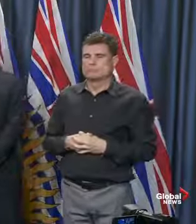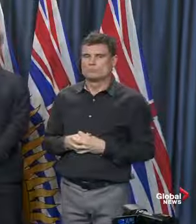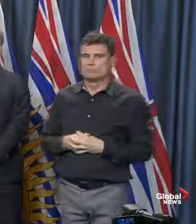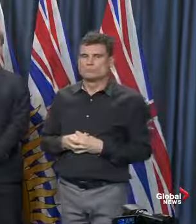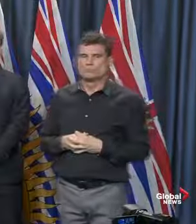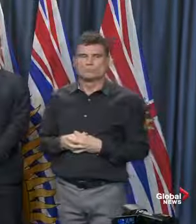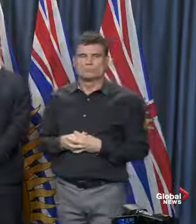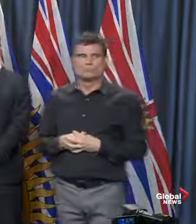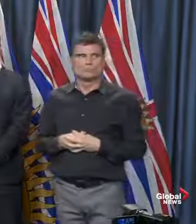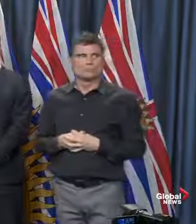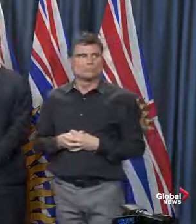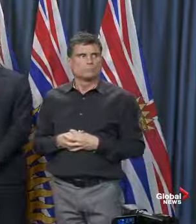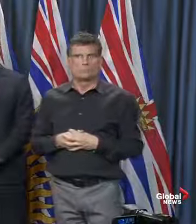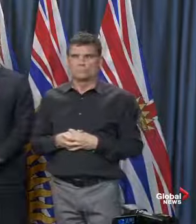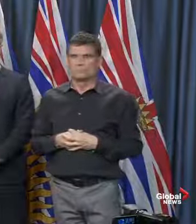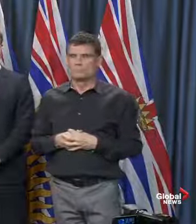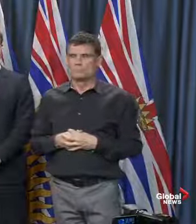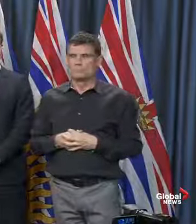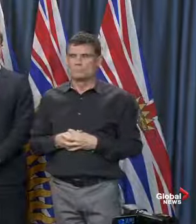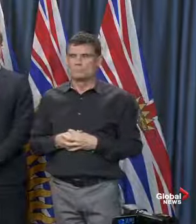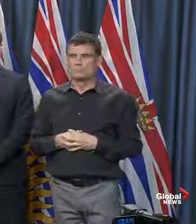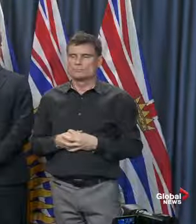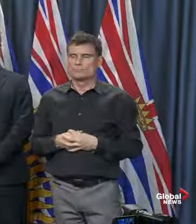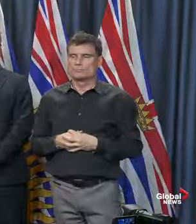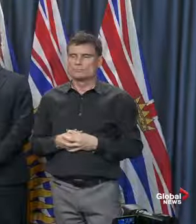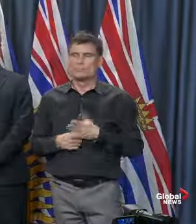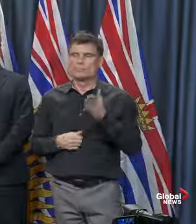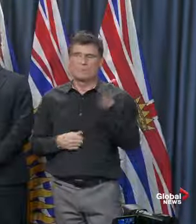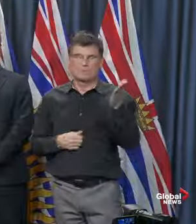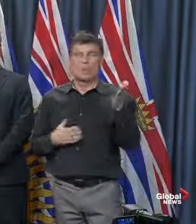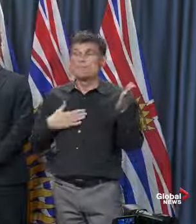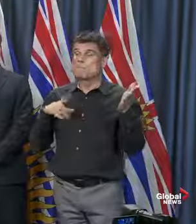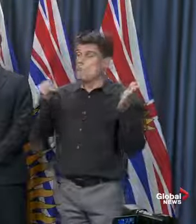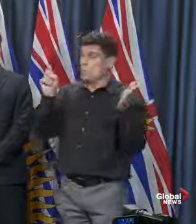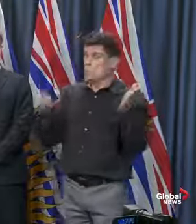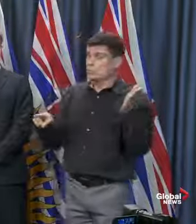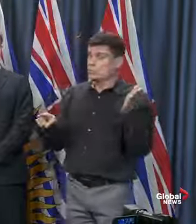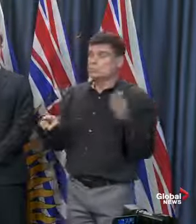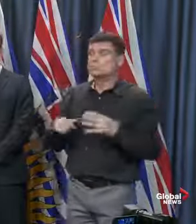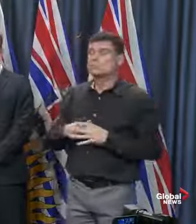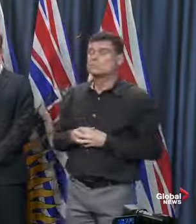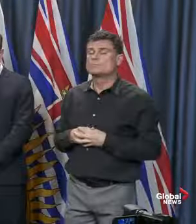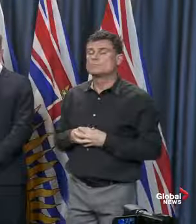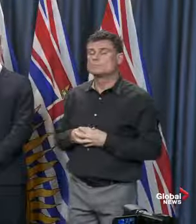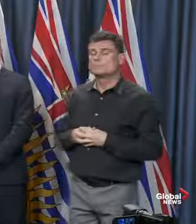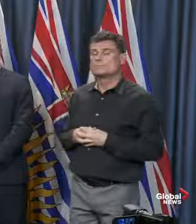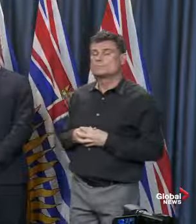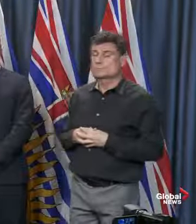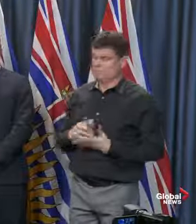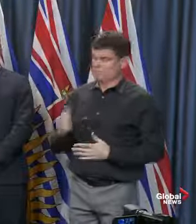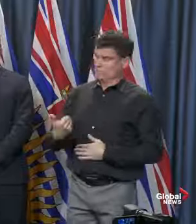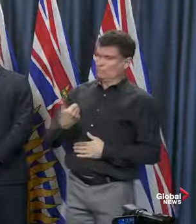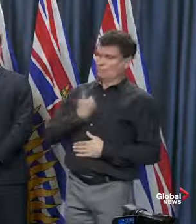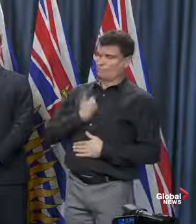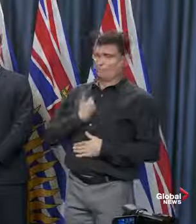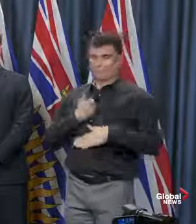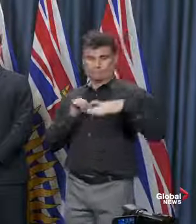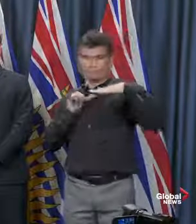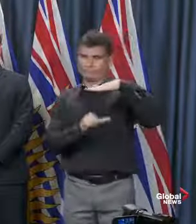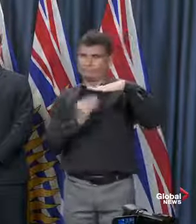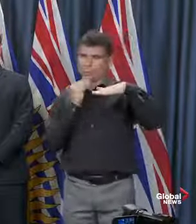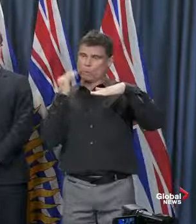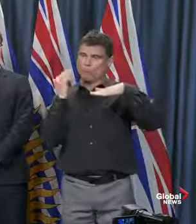I guess for people who are being told to stay home, self-isolate, watch for symptoms, maybe they feel a bit sick, what level